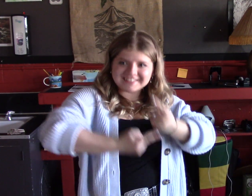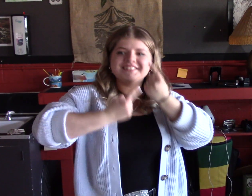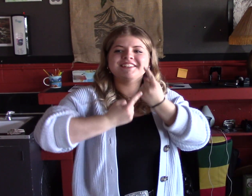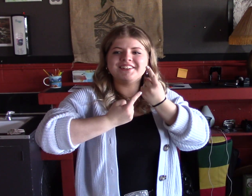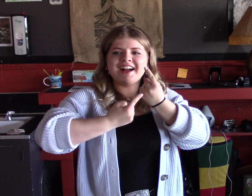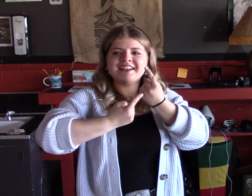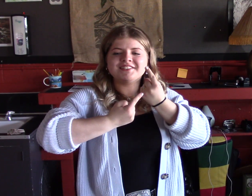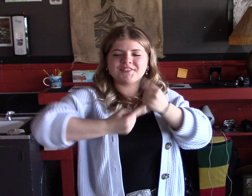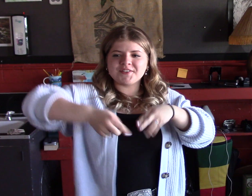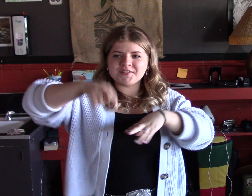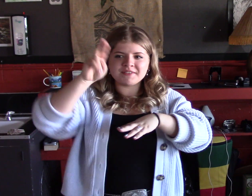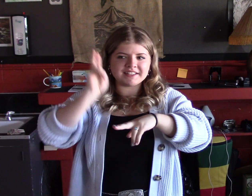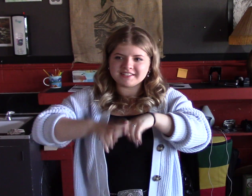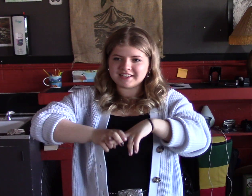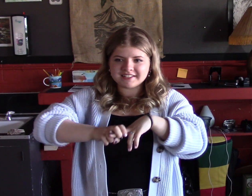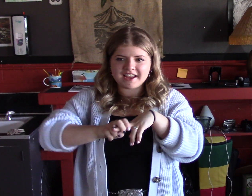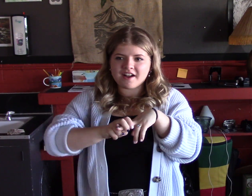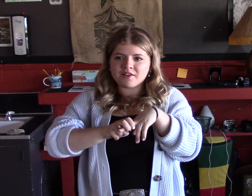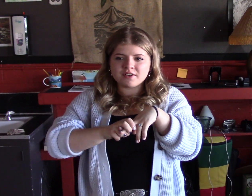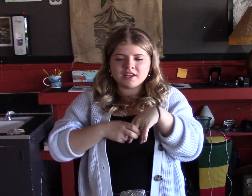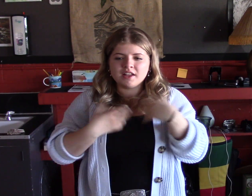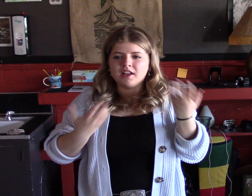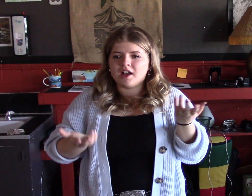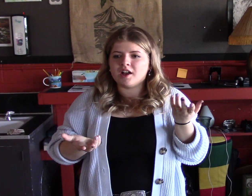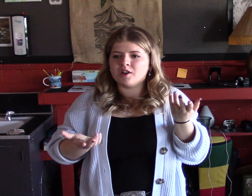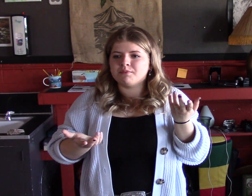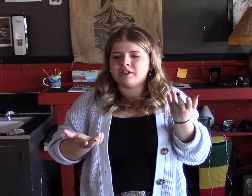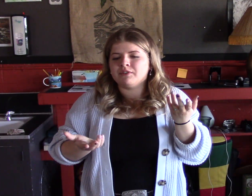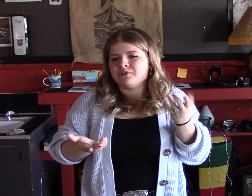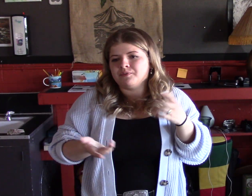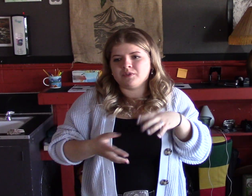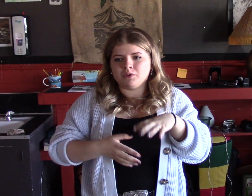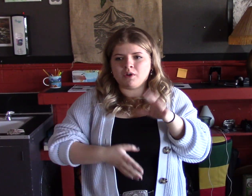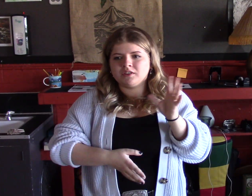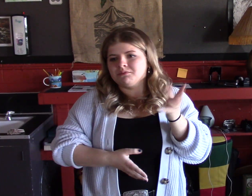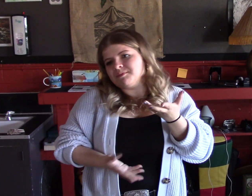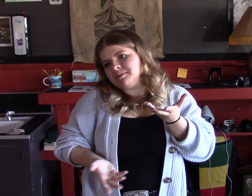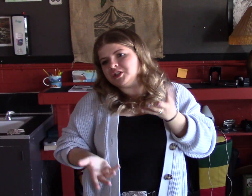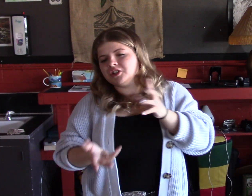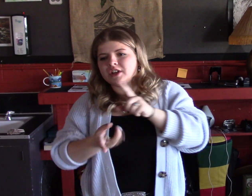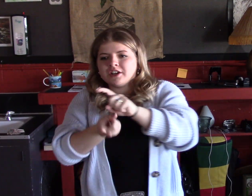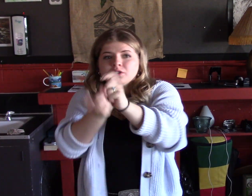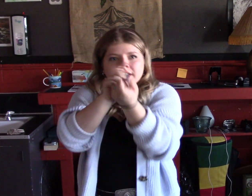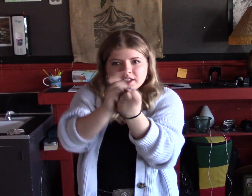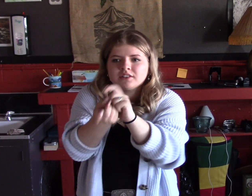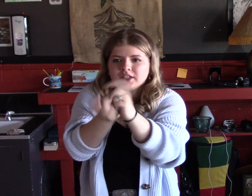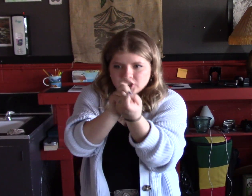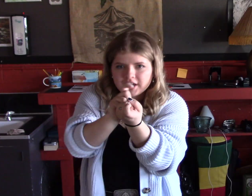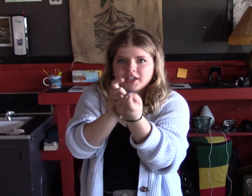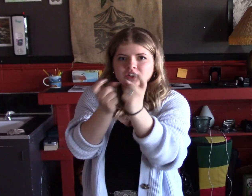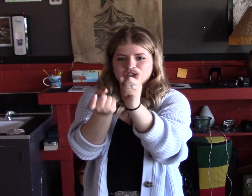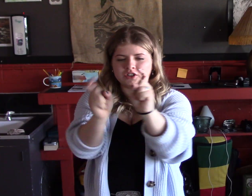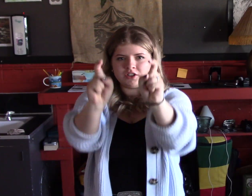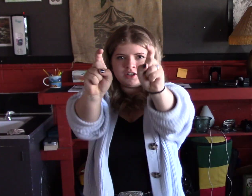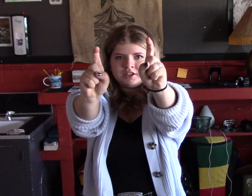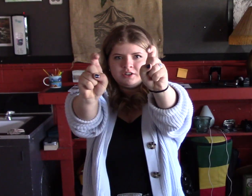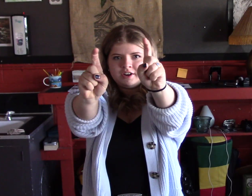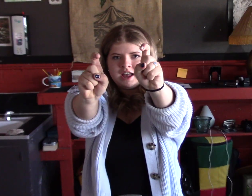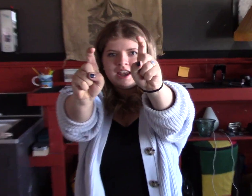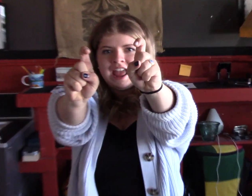the classroom and sit down. If you want them to maybe change the attitude, like change. So you're gonna do an